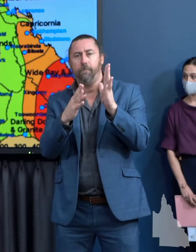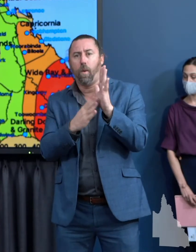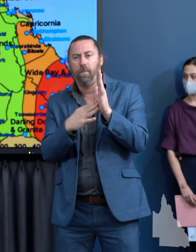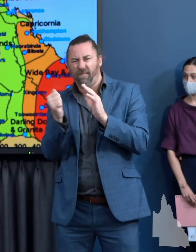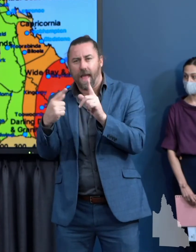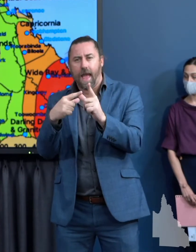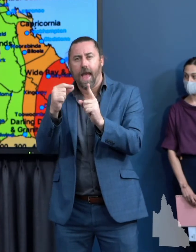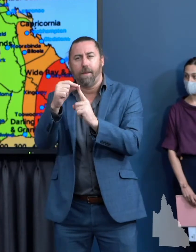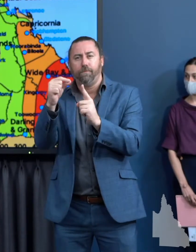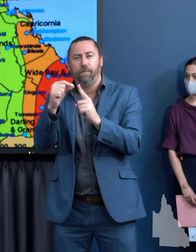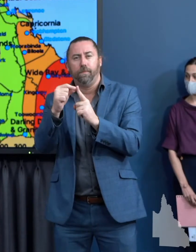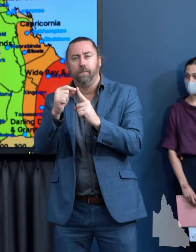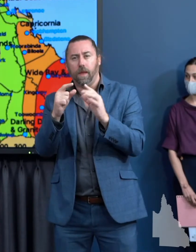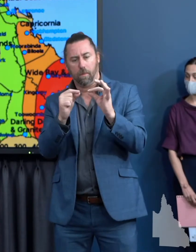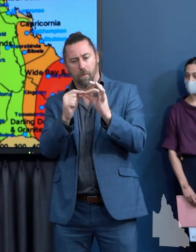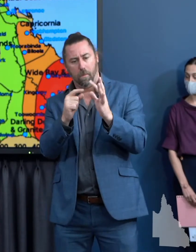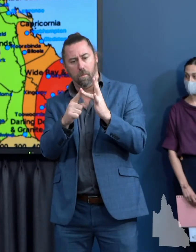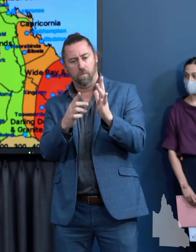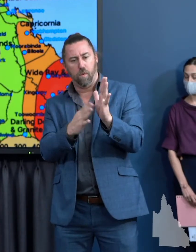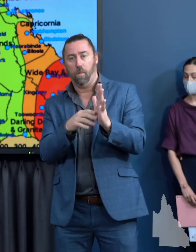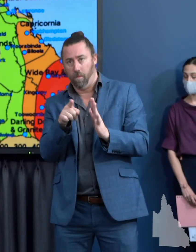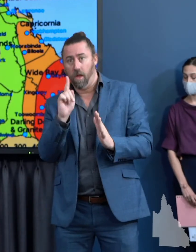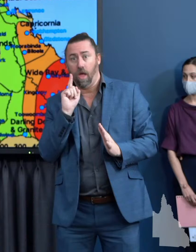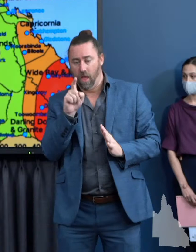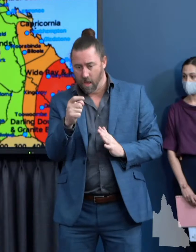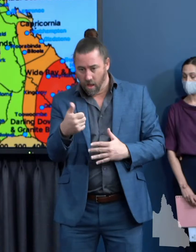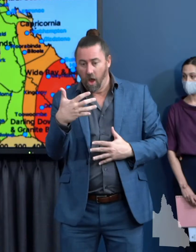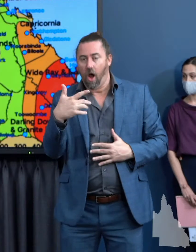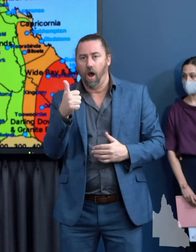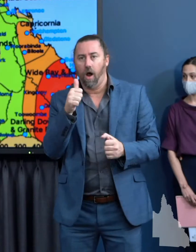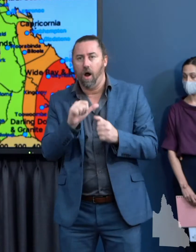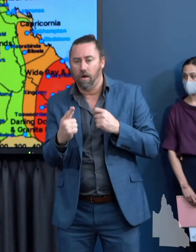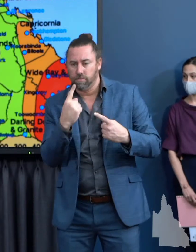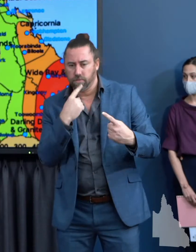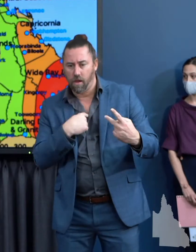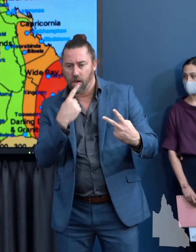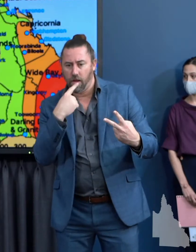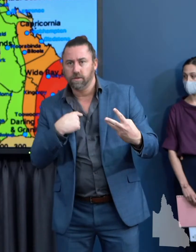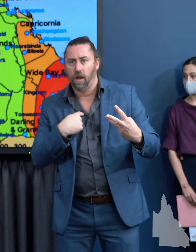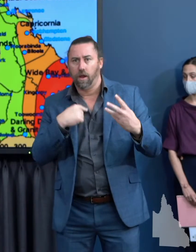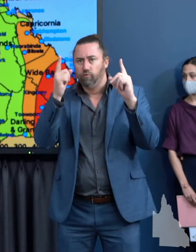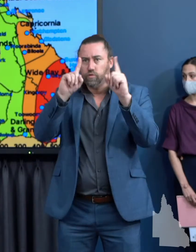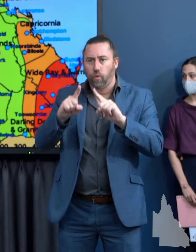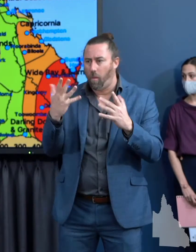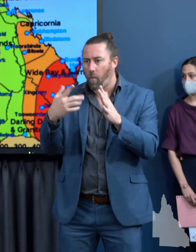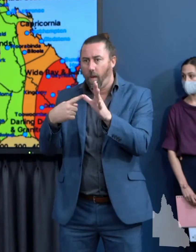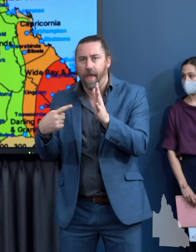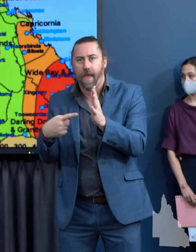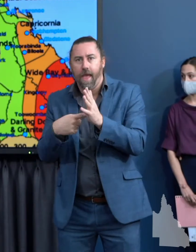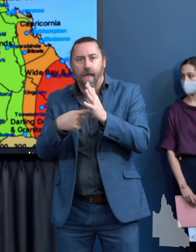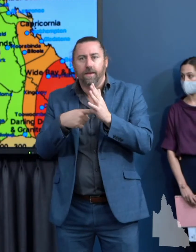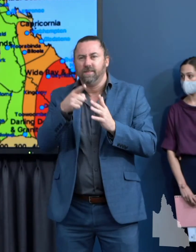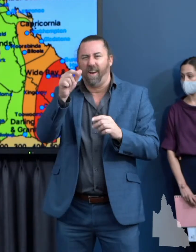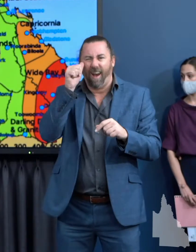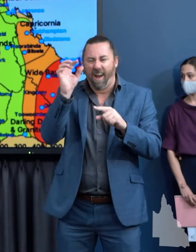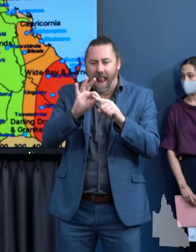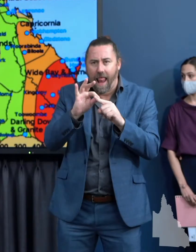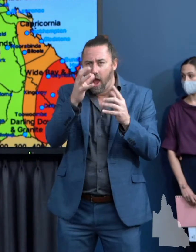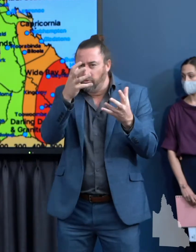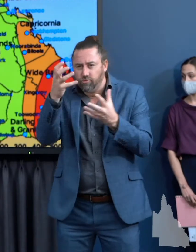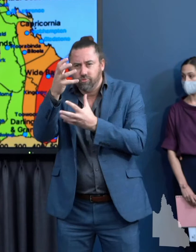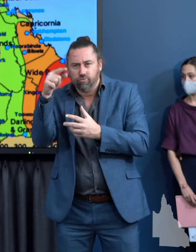app. It is giving out up-to-date information, and also too, your councils will be giving